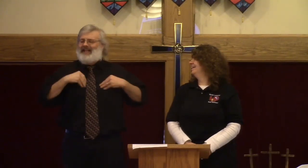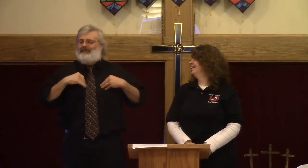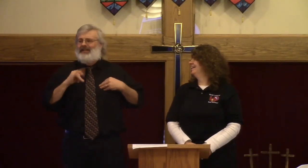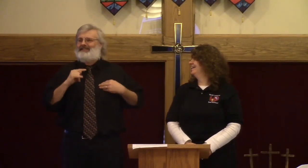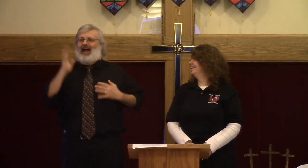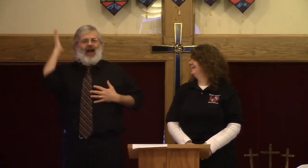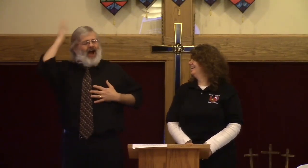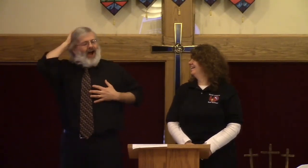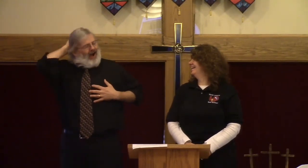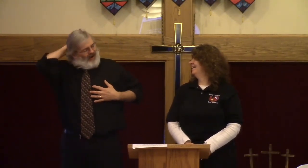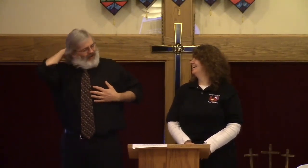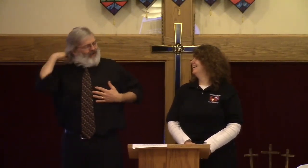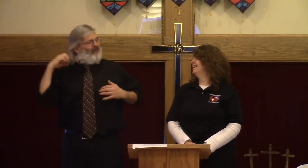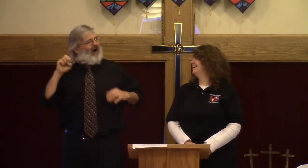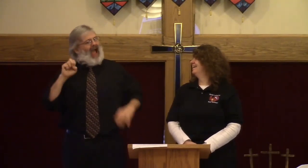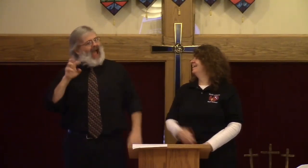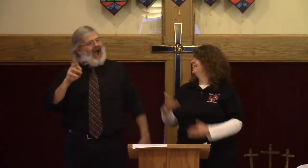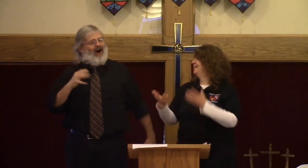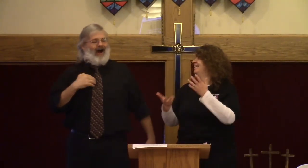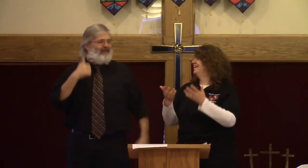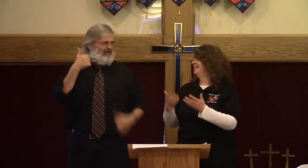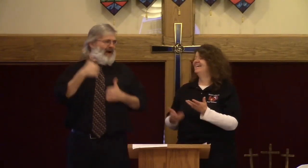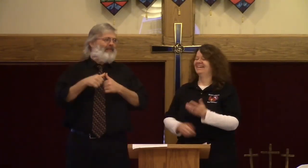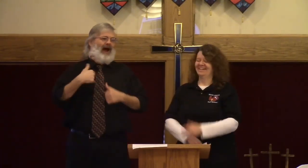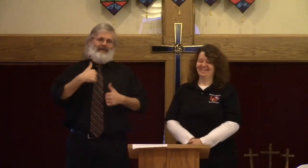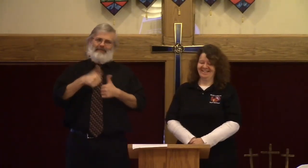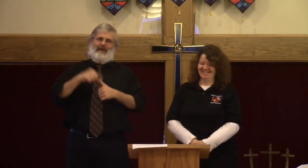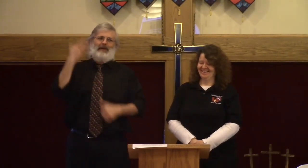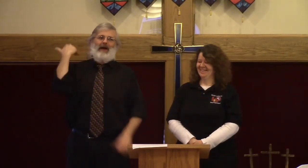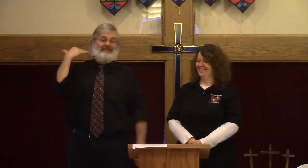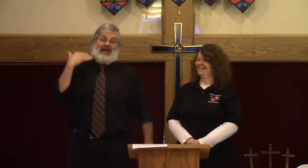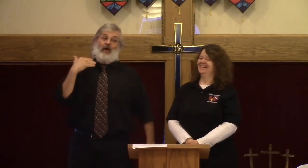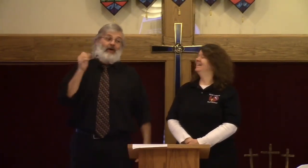it. It's like, wow, I remember Best Day. Oh yeah,